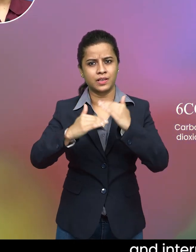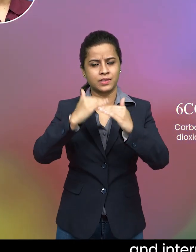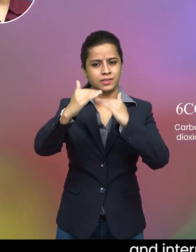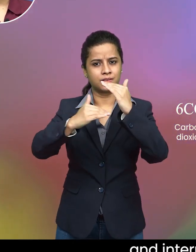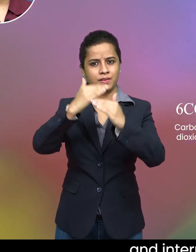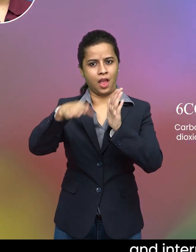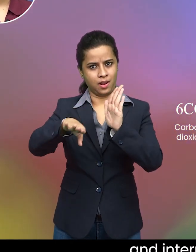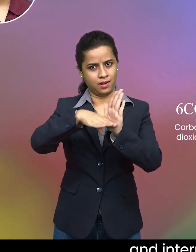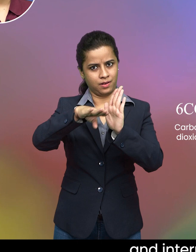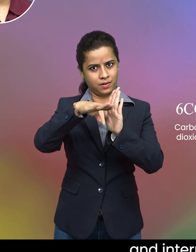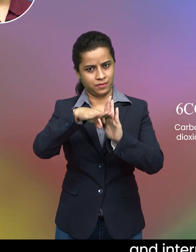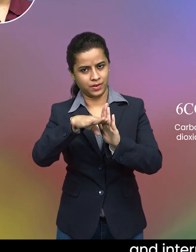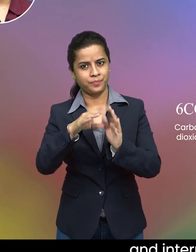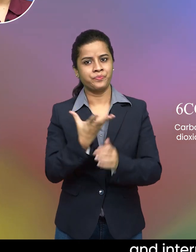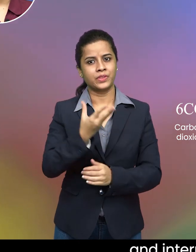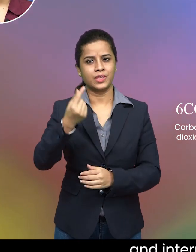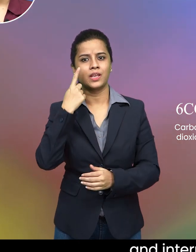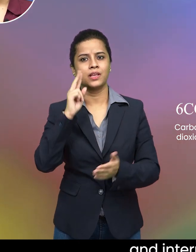intermediary components.